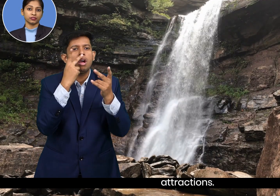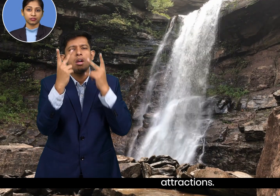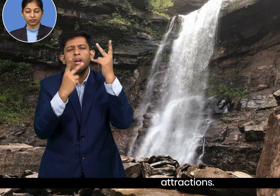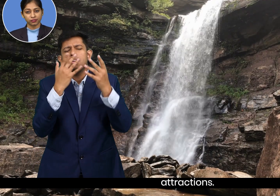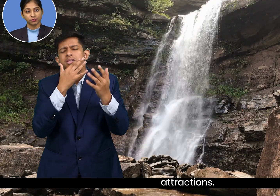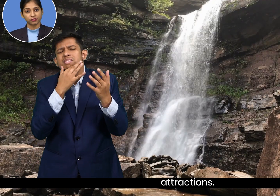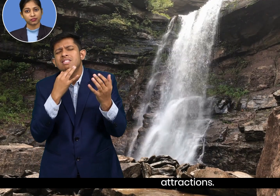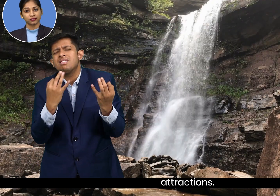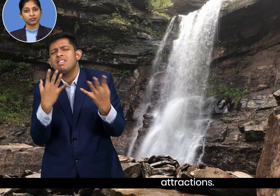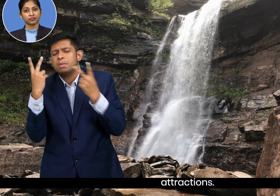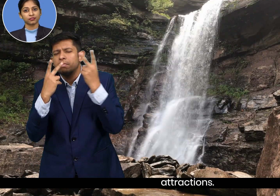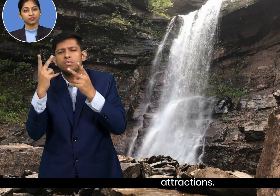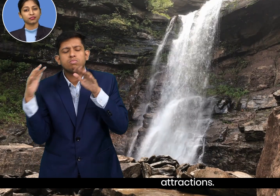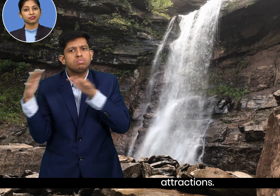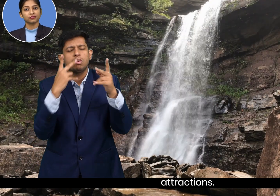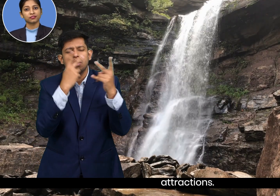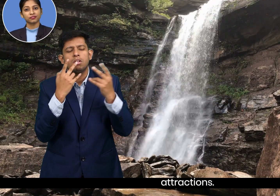attraction.